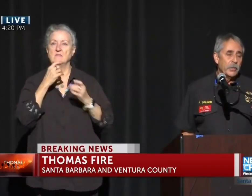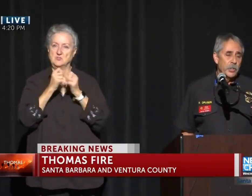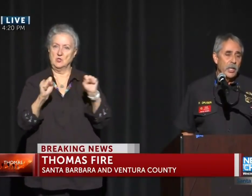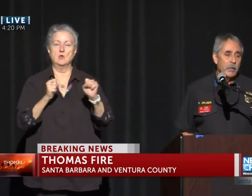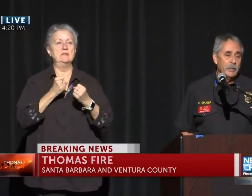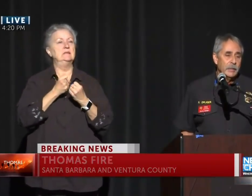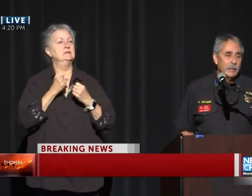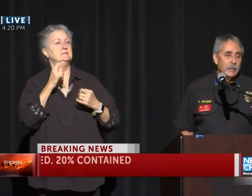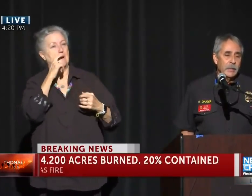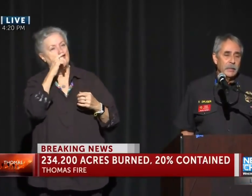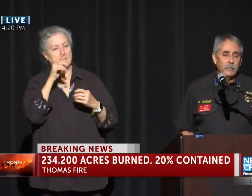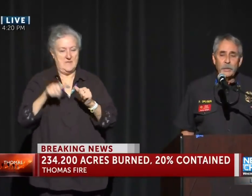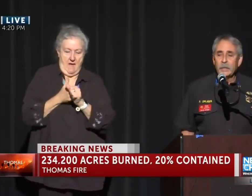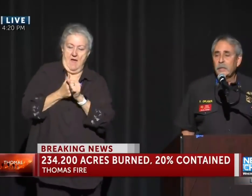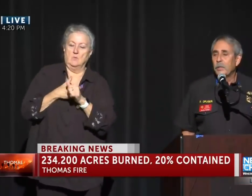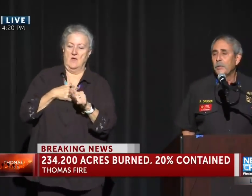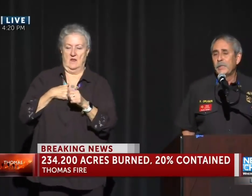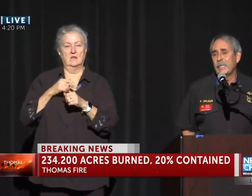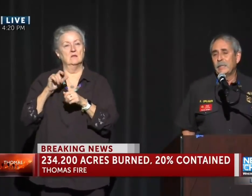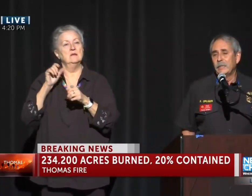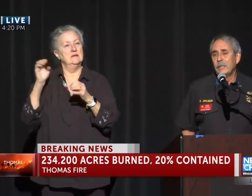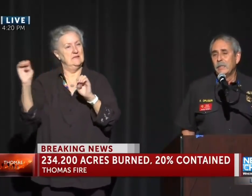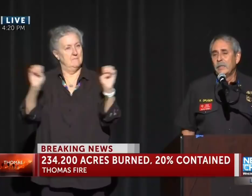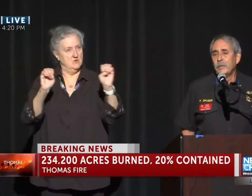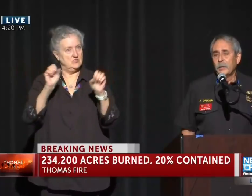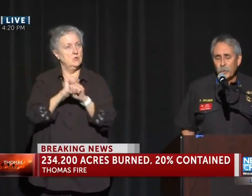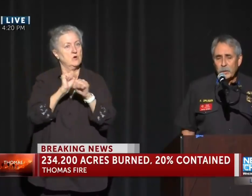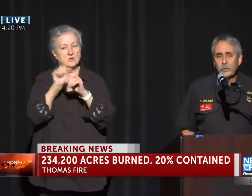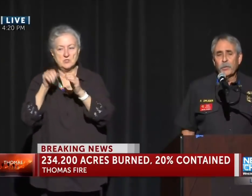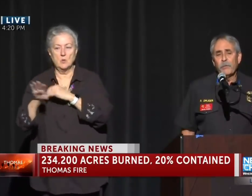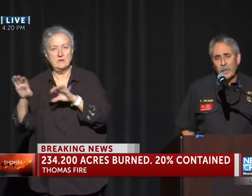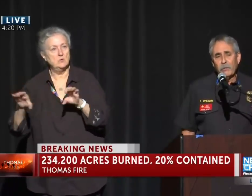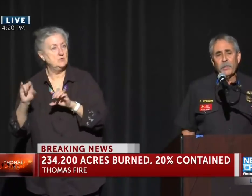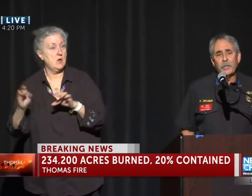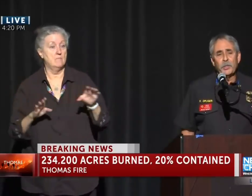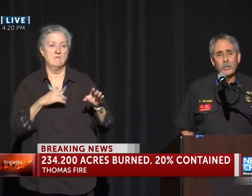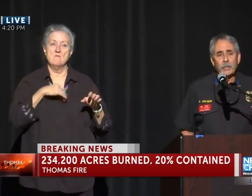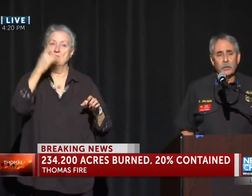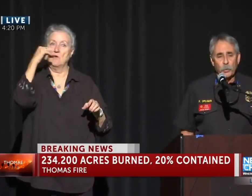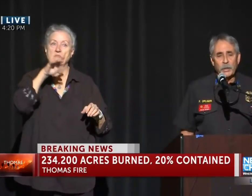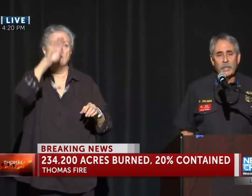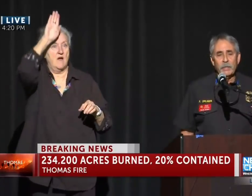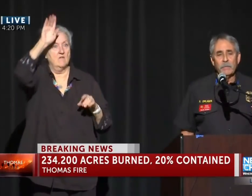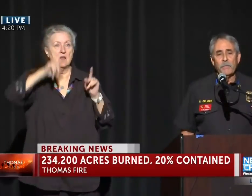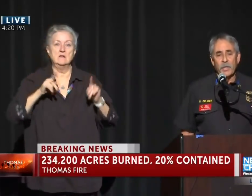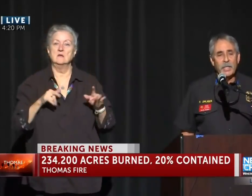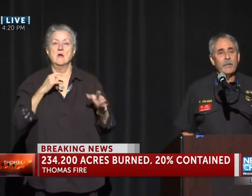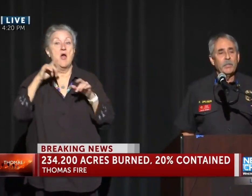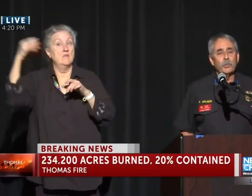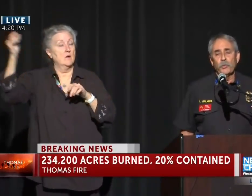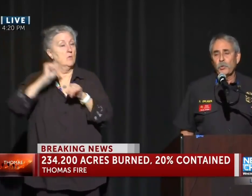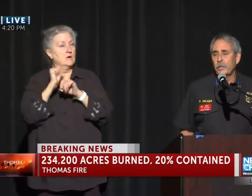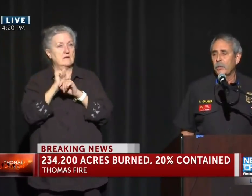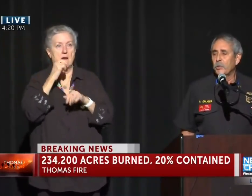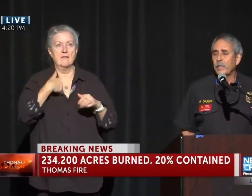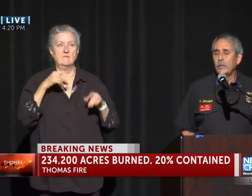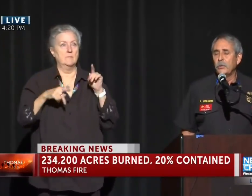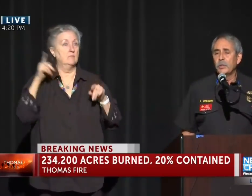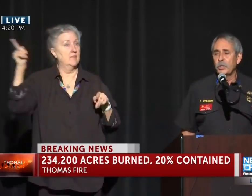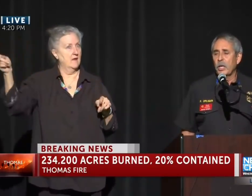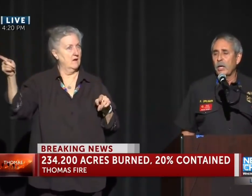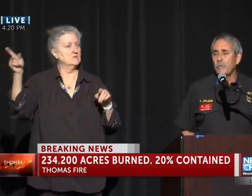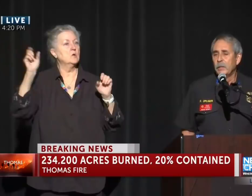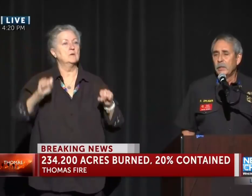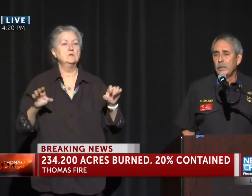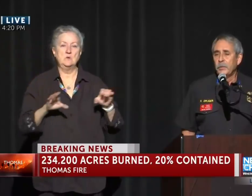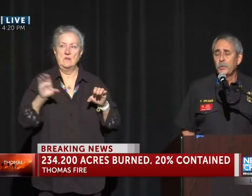workers go in and do the job. And we can tell you that it really, for the firefighters that are out there working, not having those folks there so they